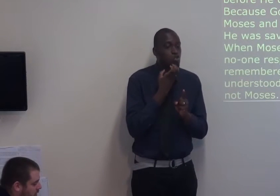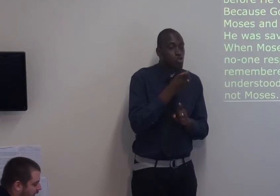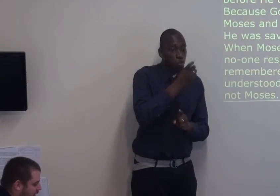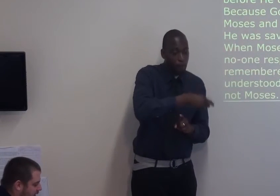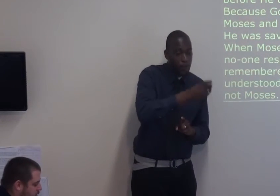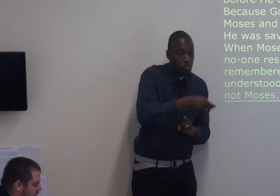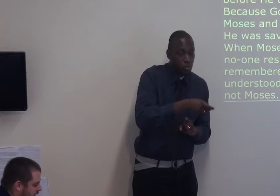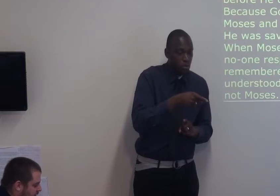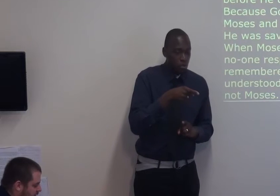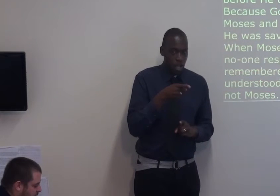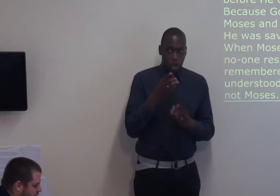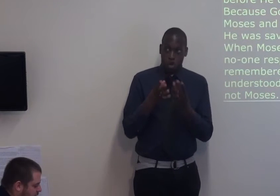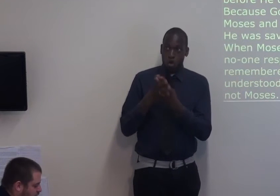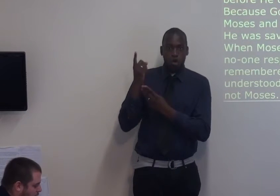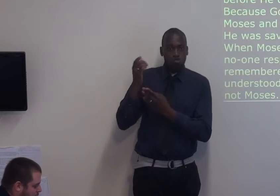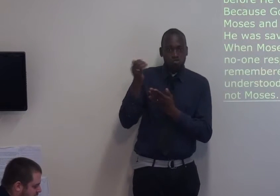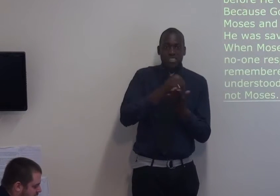that he was saving them, not Moses.